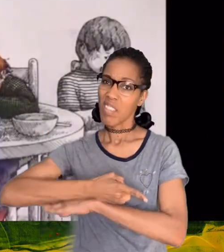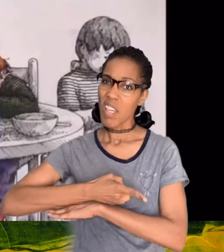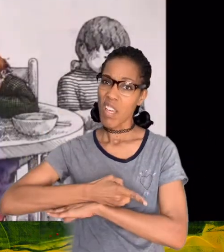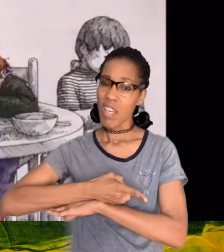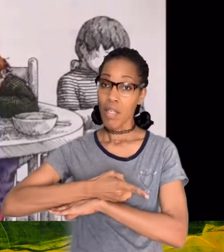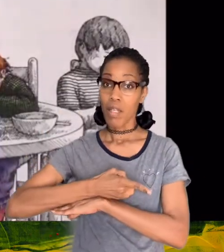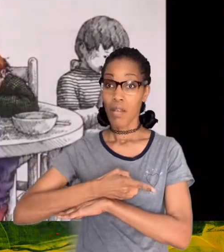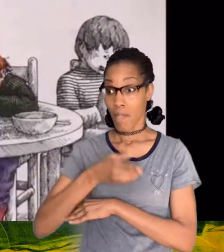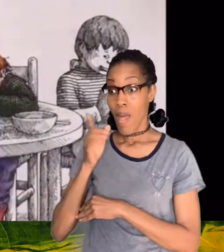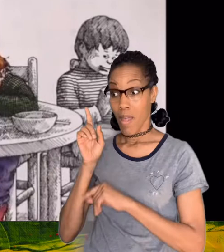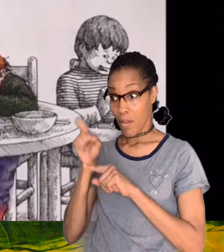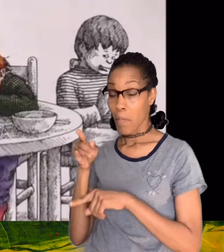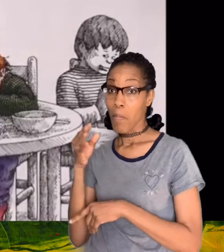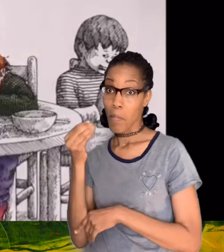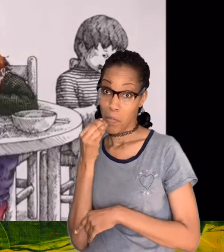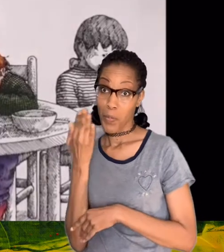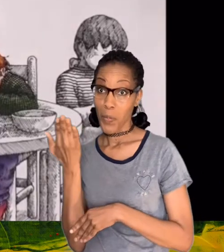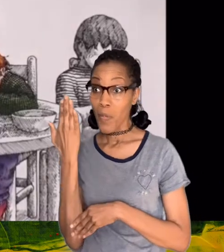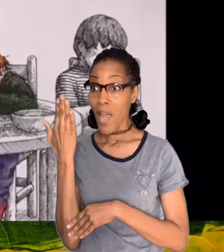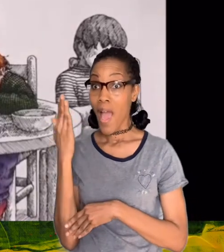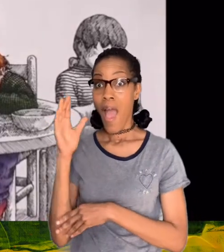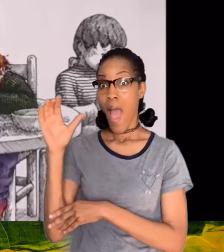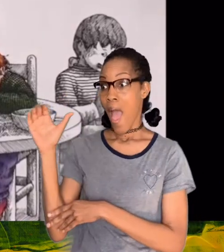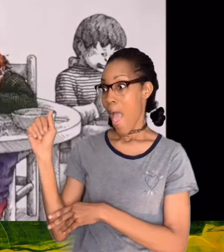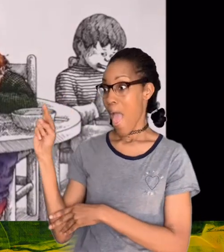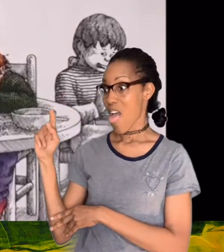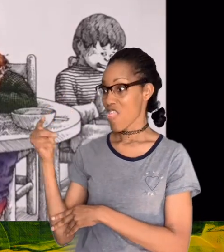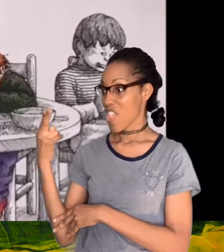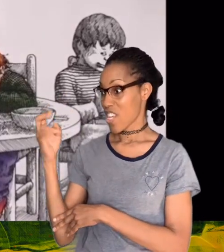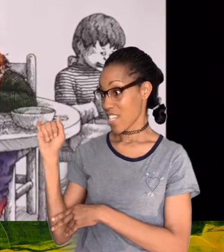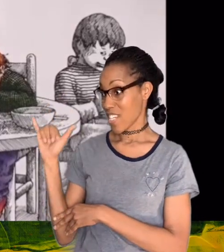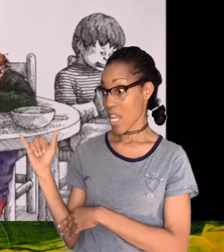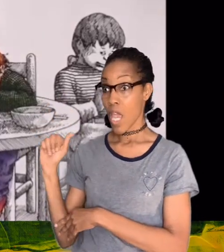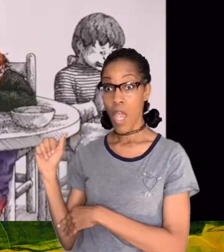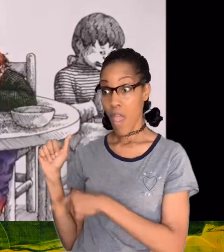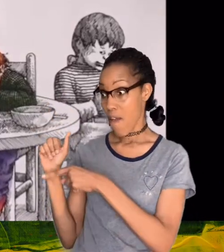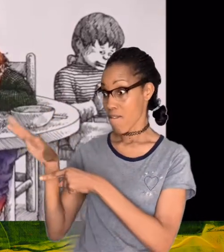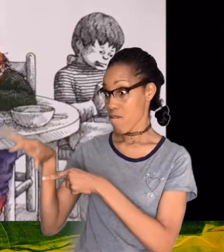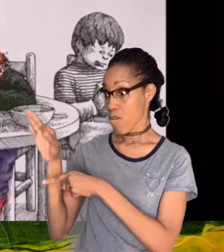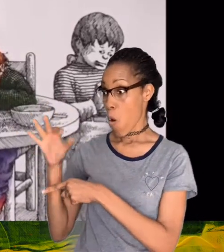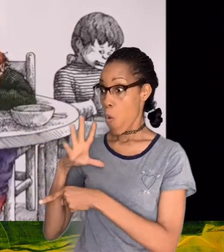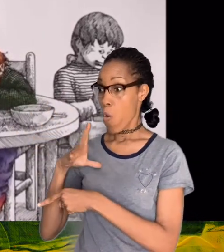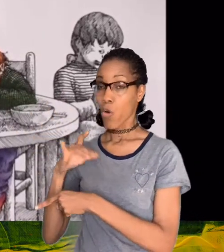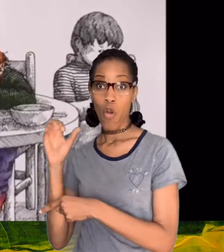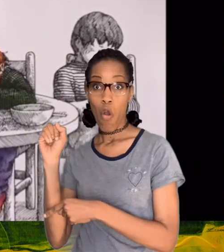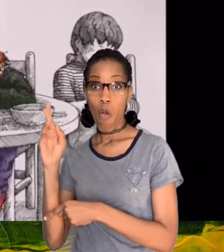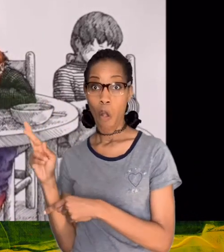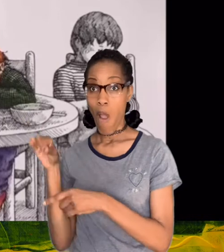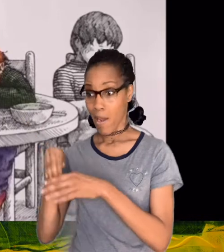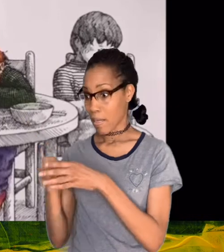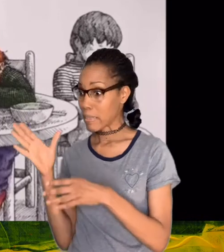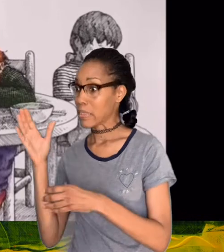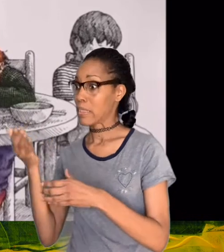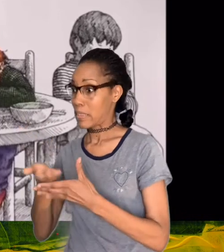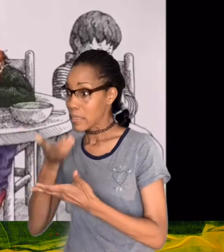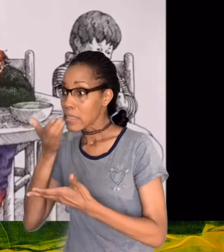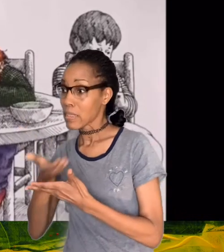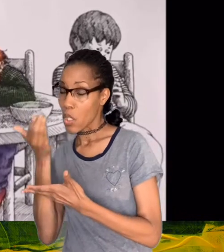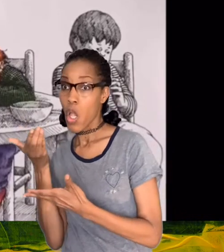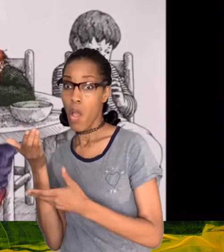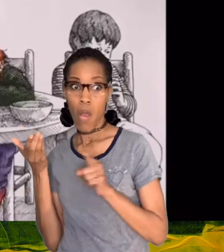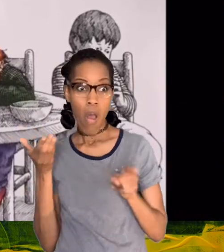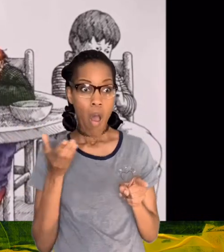At breakfast, Anthony found a Corvette Stingray car kit in his breakfast cereal box, and Nick found a